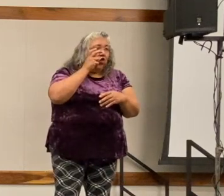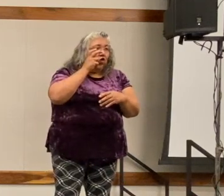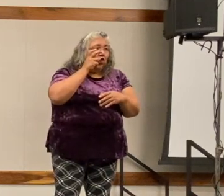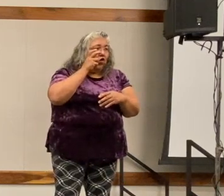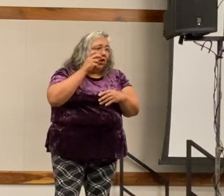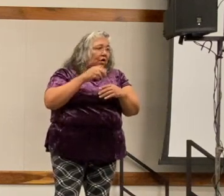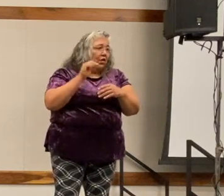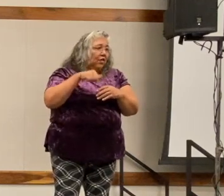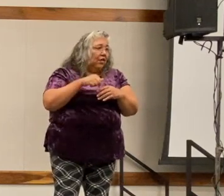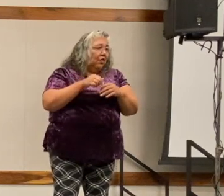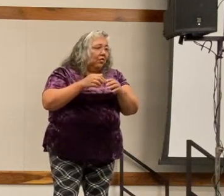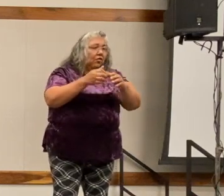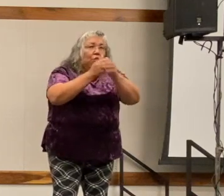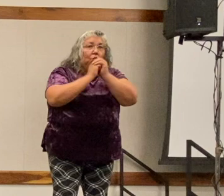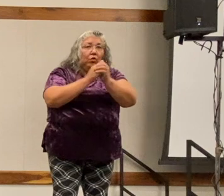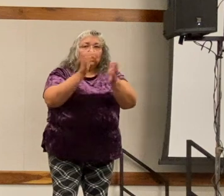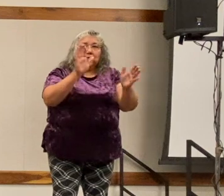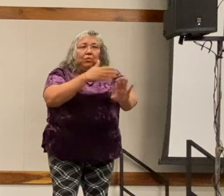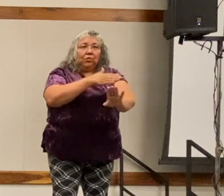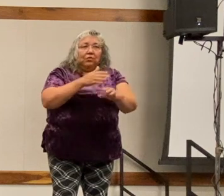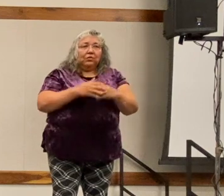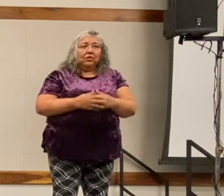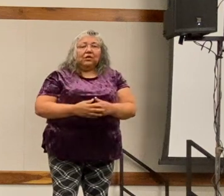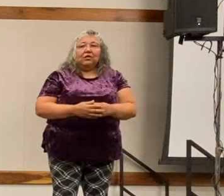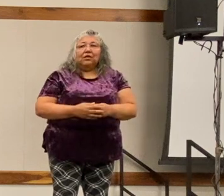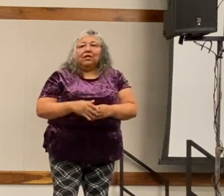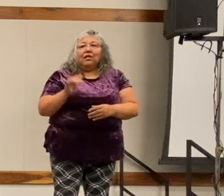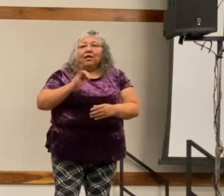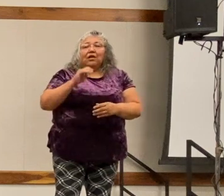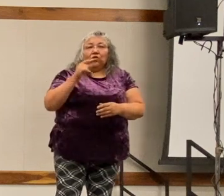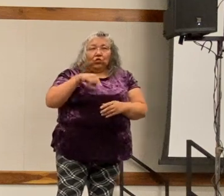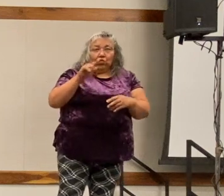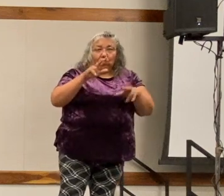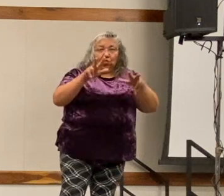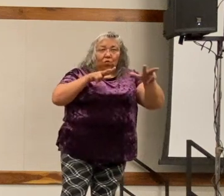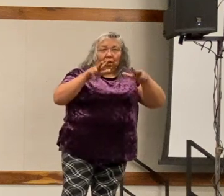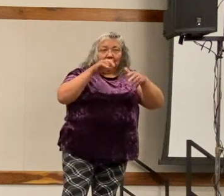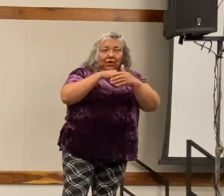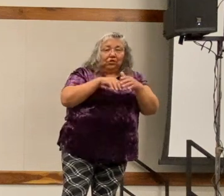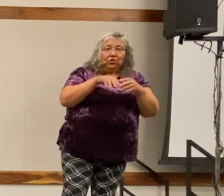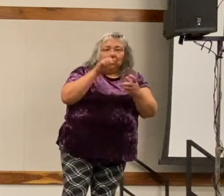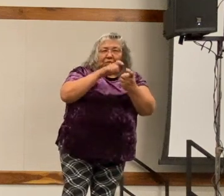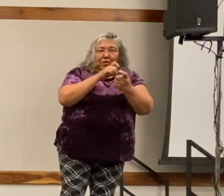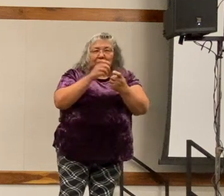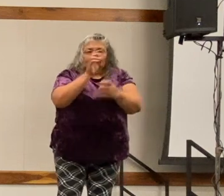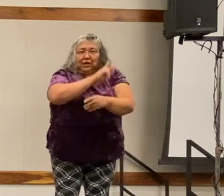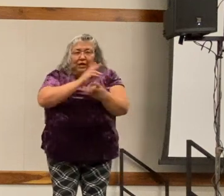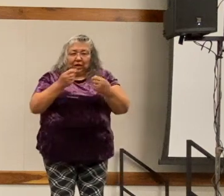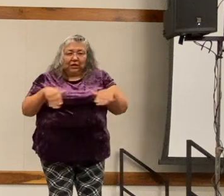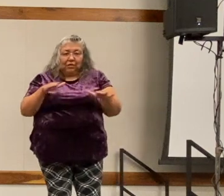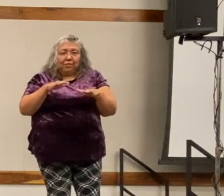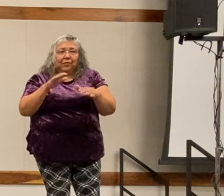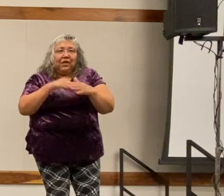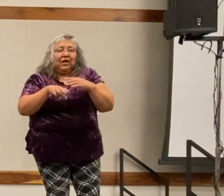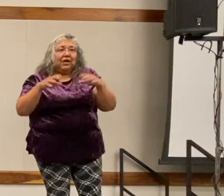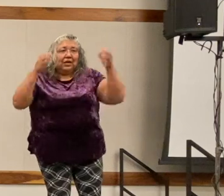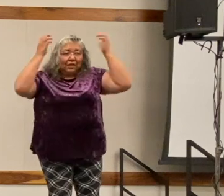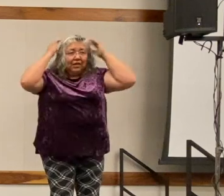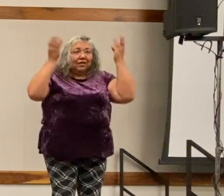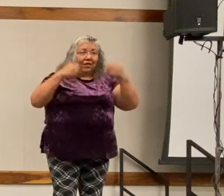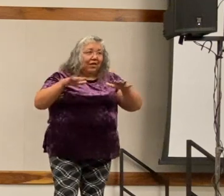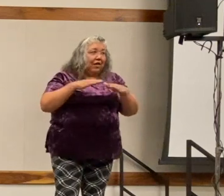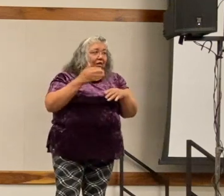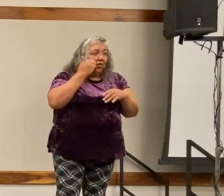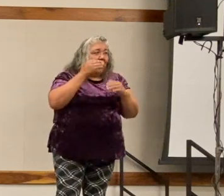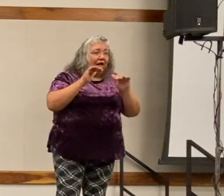this worship music. It's like when you walk into a certain kingdom at Disneyland, you know how they have their own theme